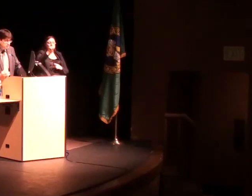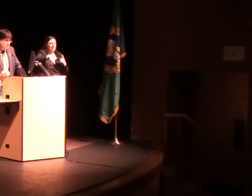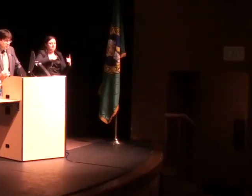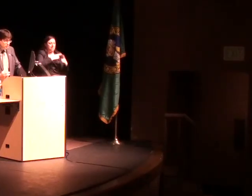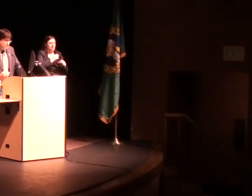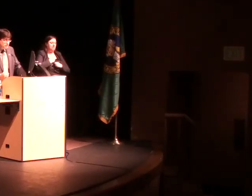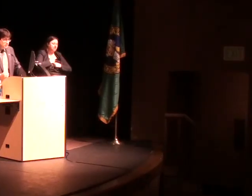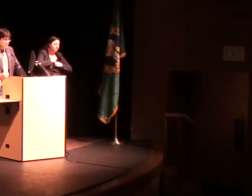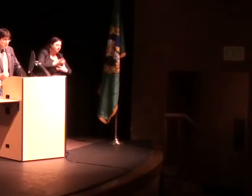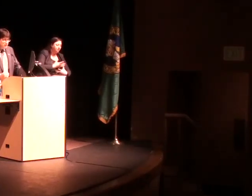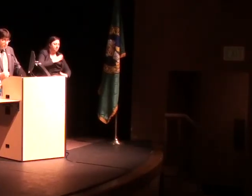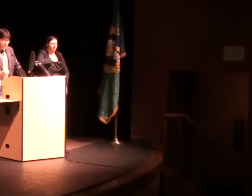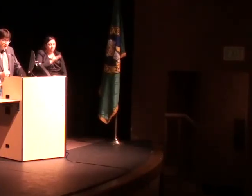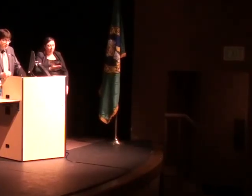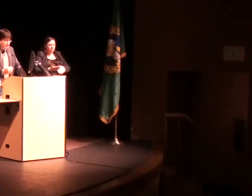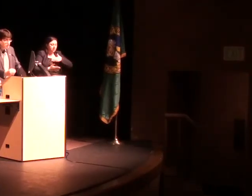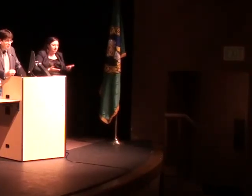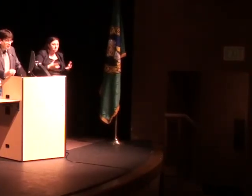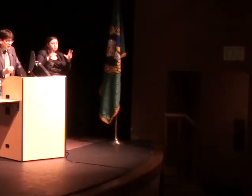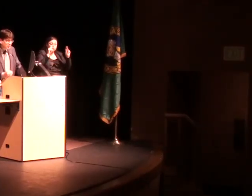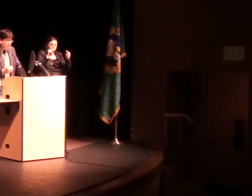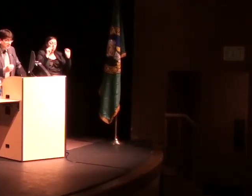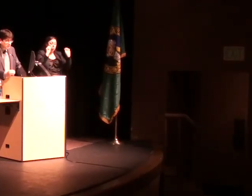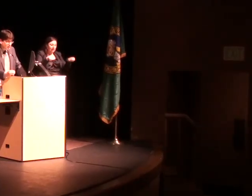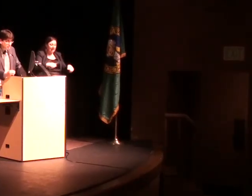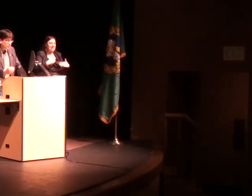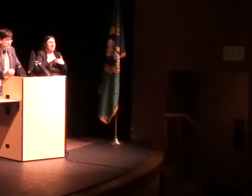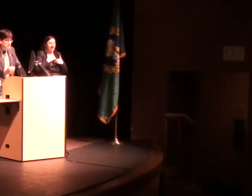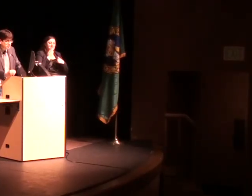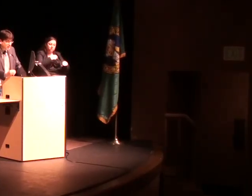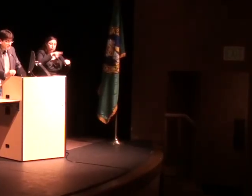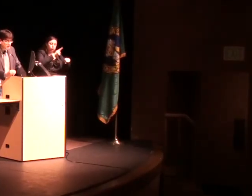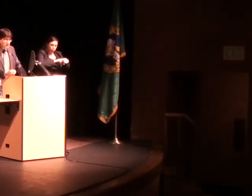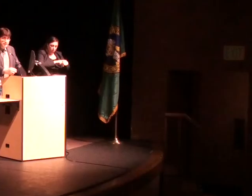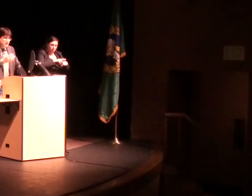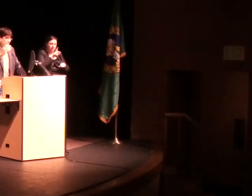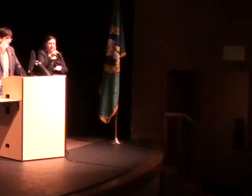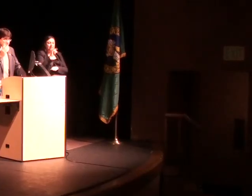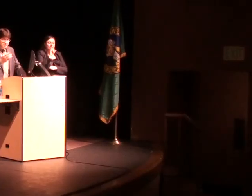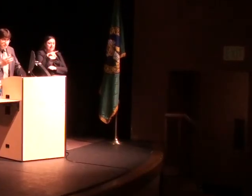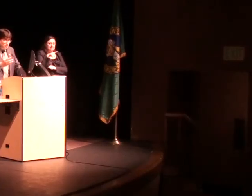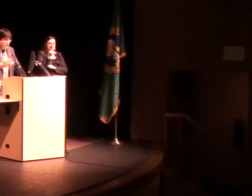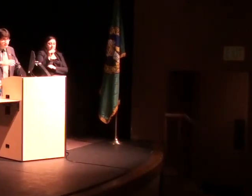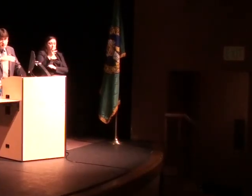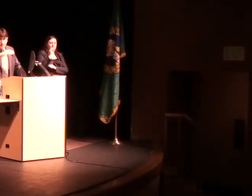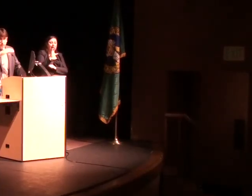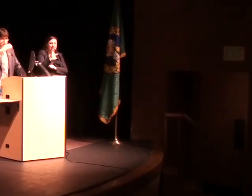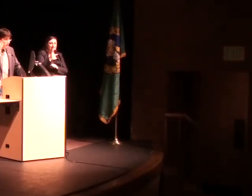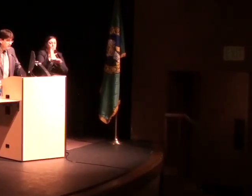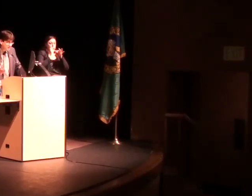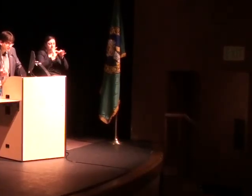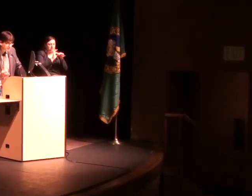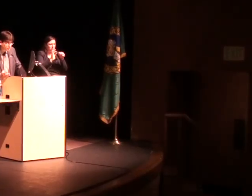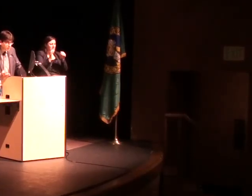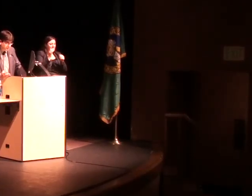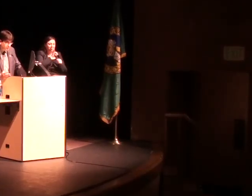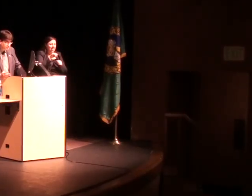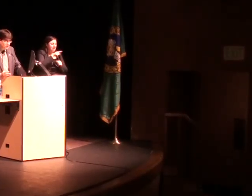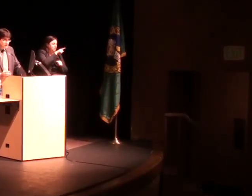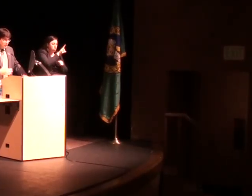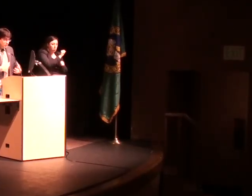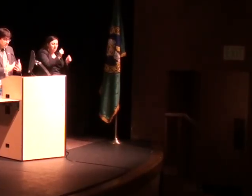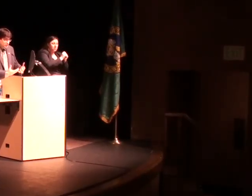concessions, you know. This is about that we can have a normal diplomatic relation with respect, as you have relation with all the countries in the world,